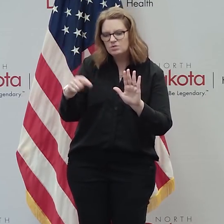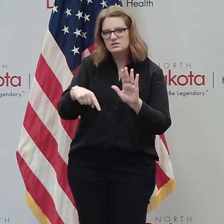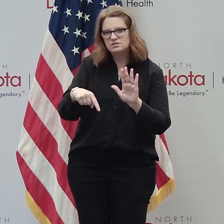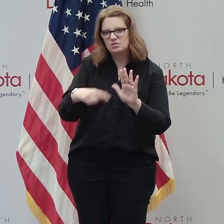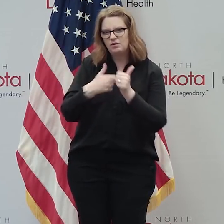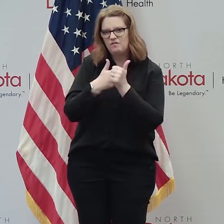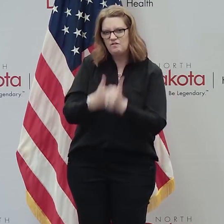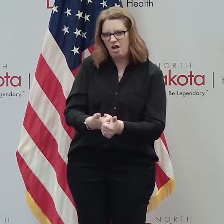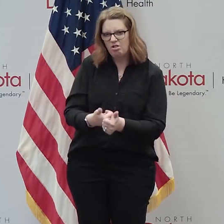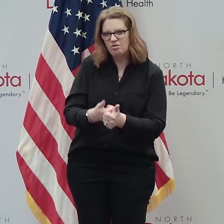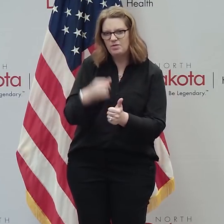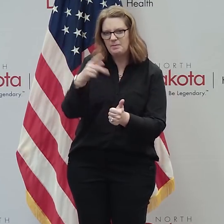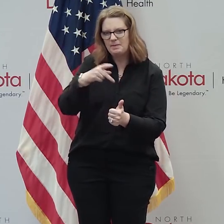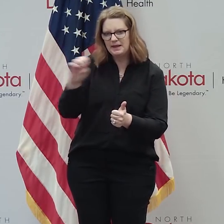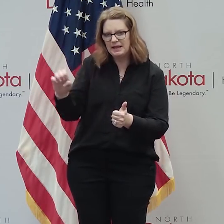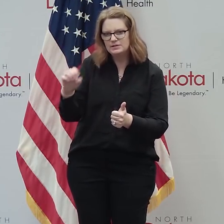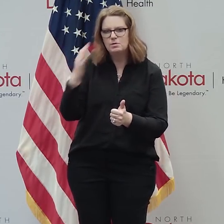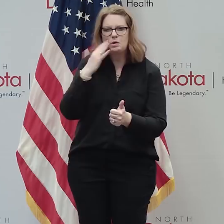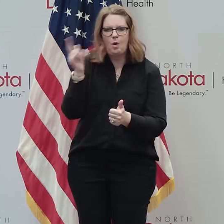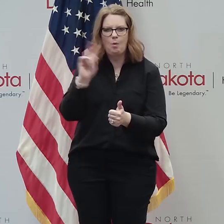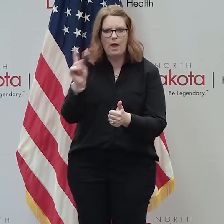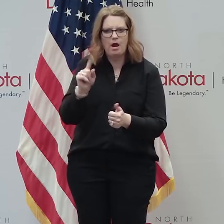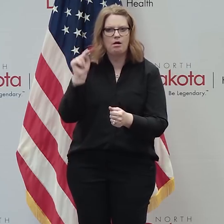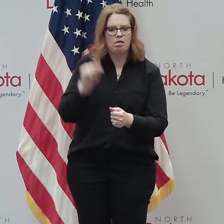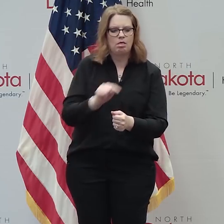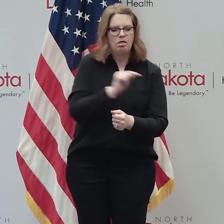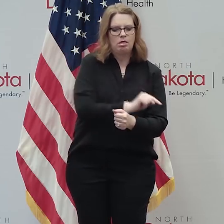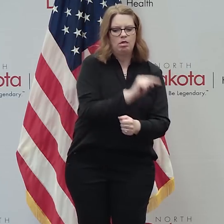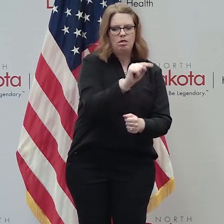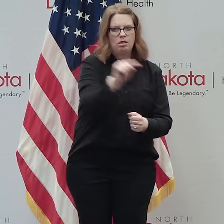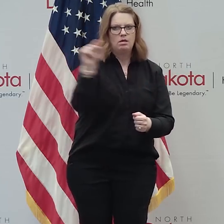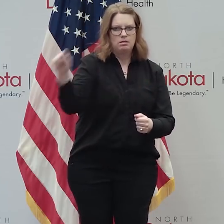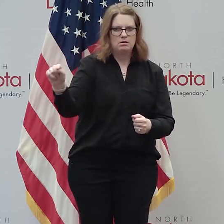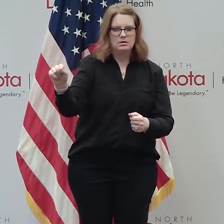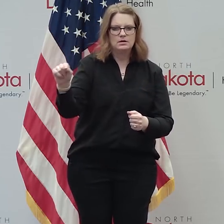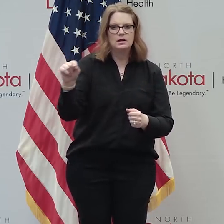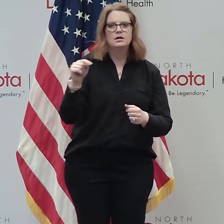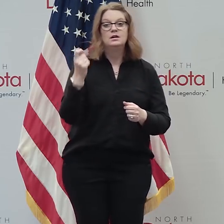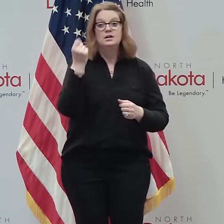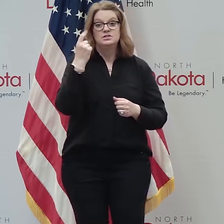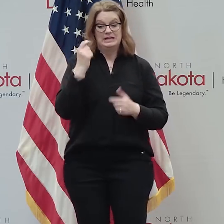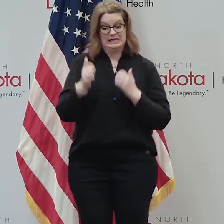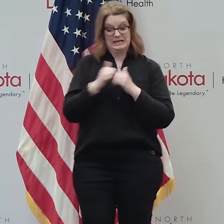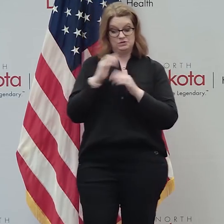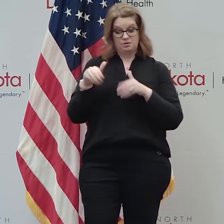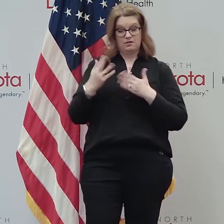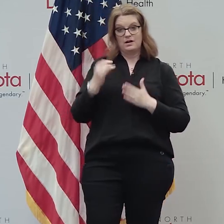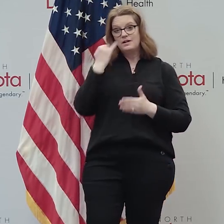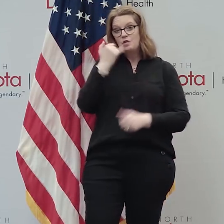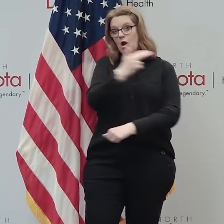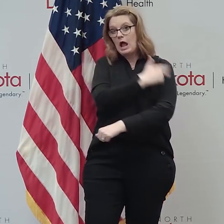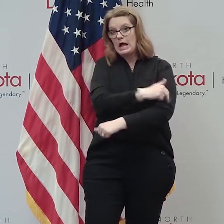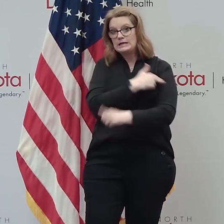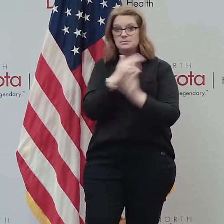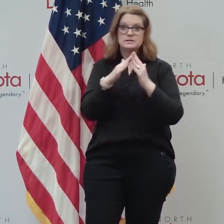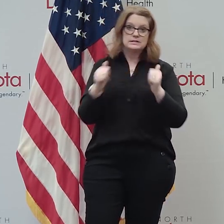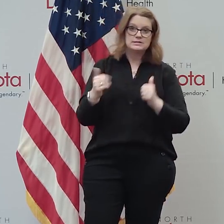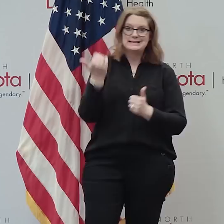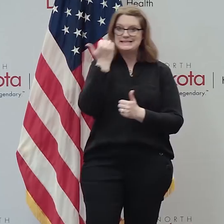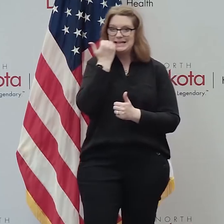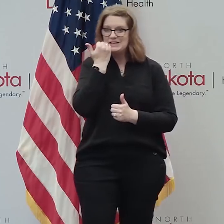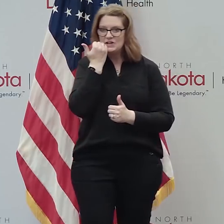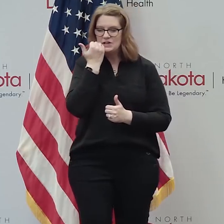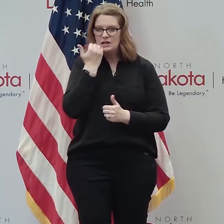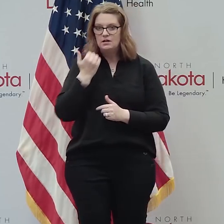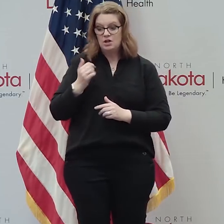tracking that PPE in a chain of custody. And this will ensure that each provider, whether you're a hospital system or a dental office, that you get your